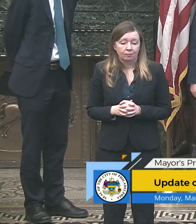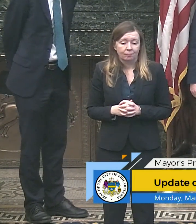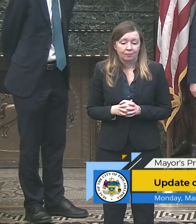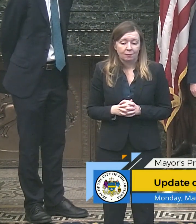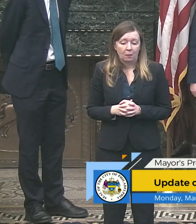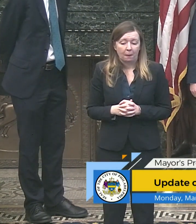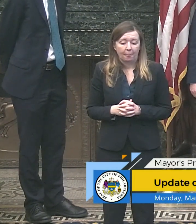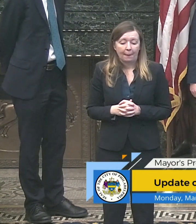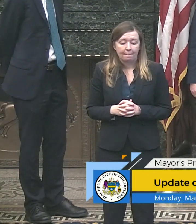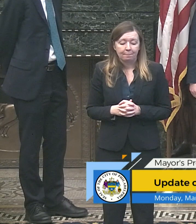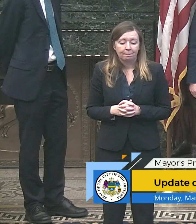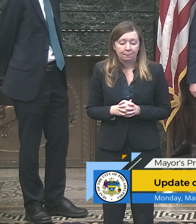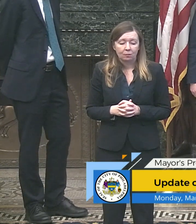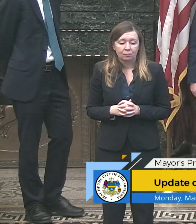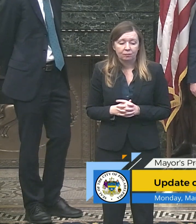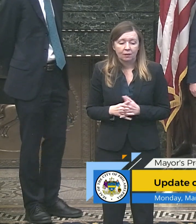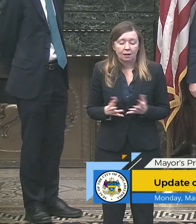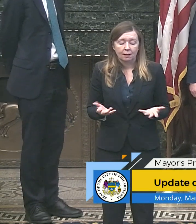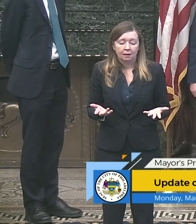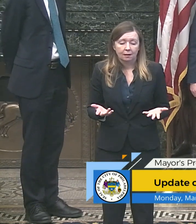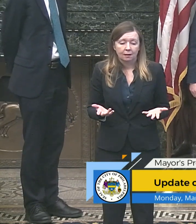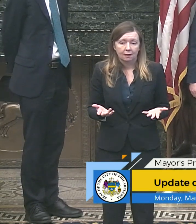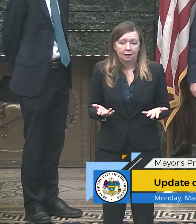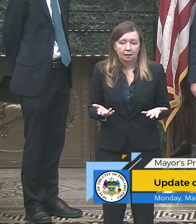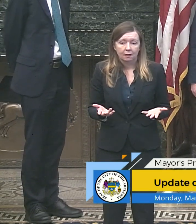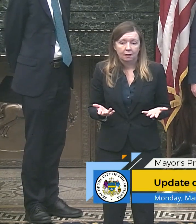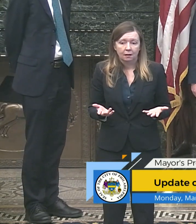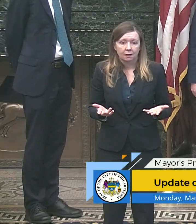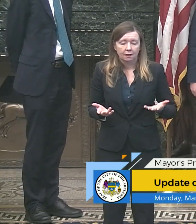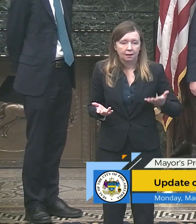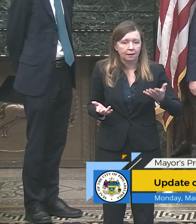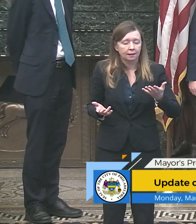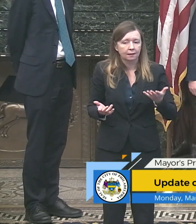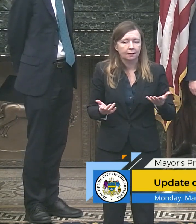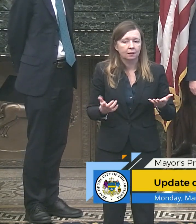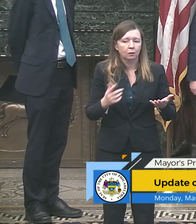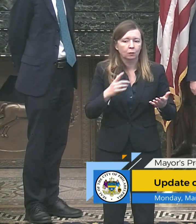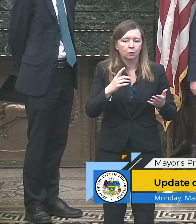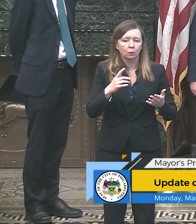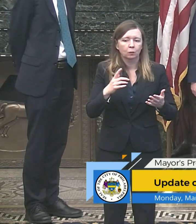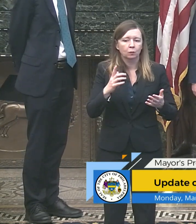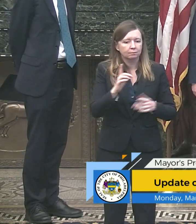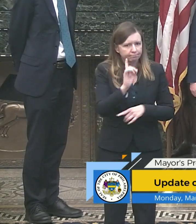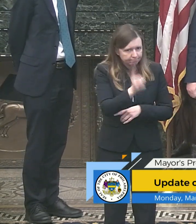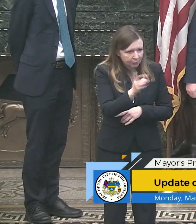we are going to discourage and not incarcerate for large gatherings.